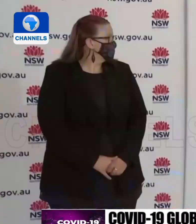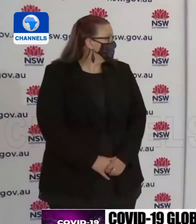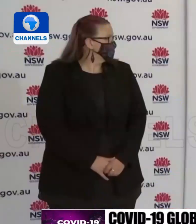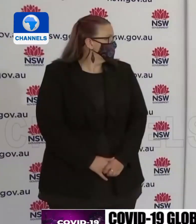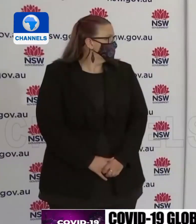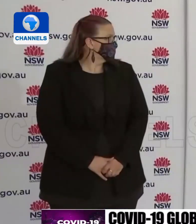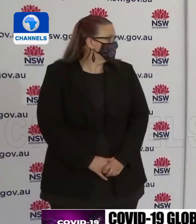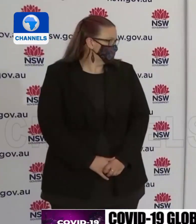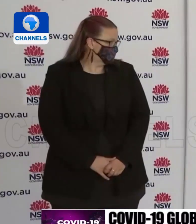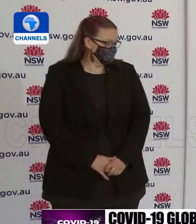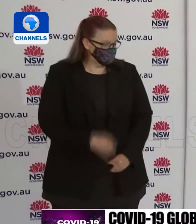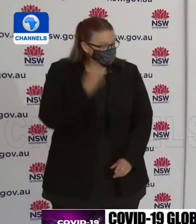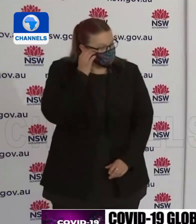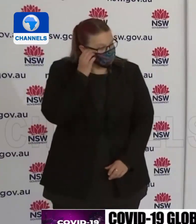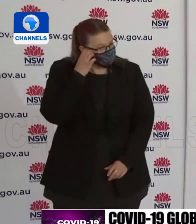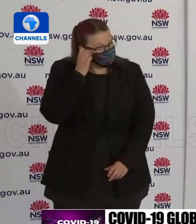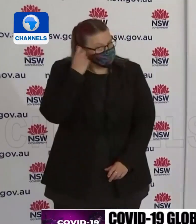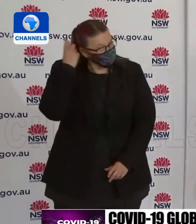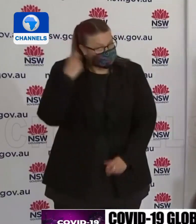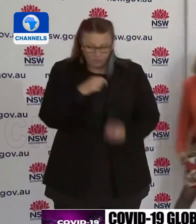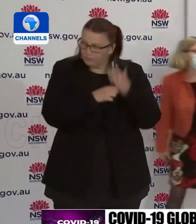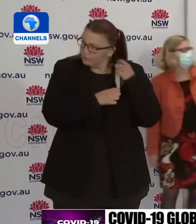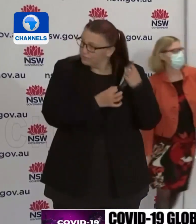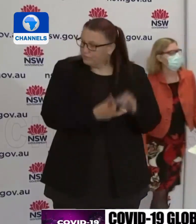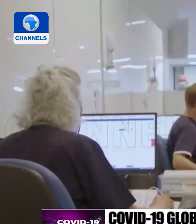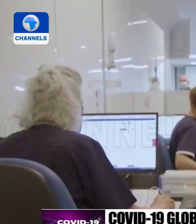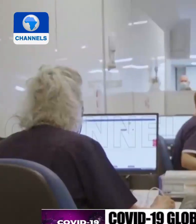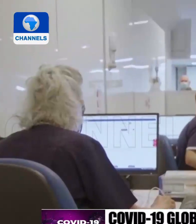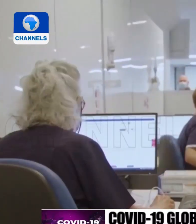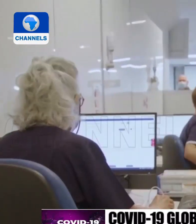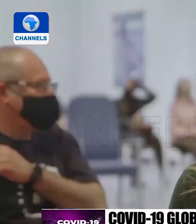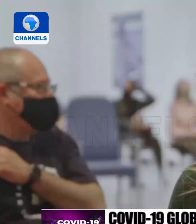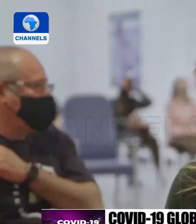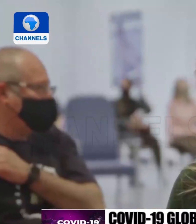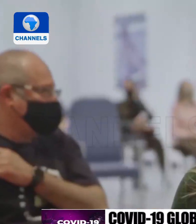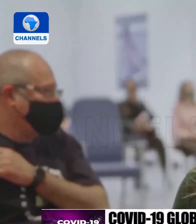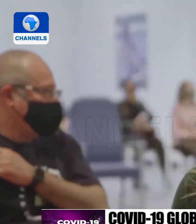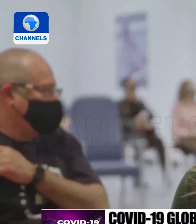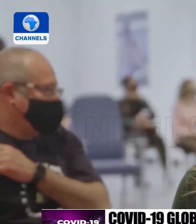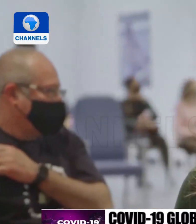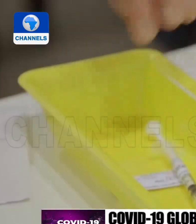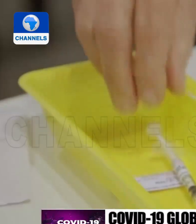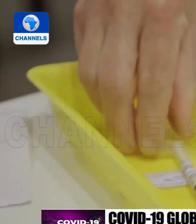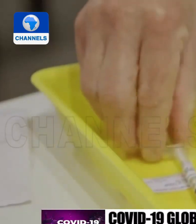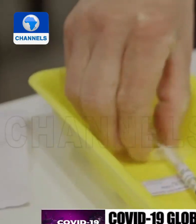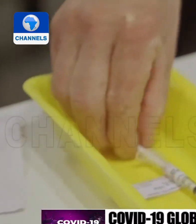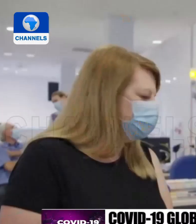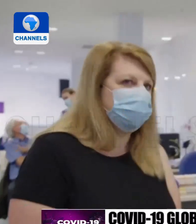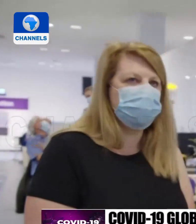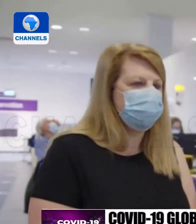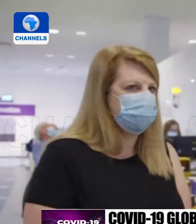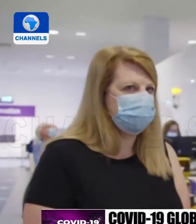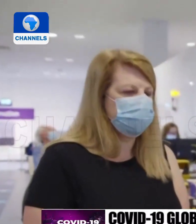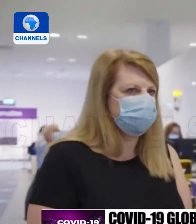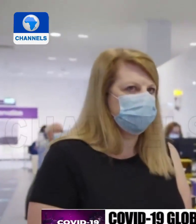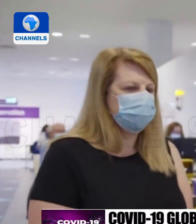city reported its biggest single-day new COVID-19 case number yet, with more than 5 million residents of Australia's biggest city now